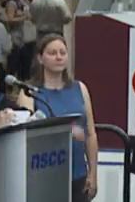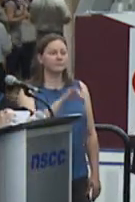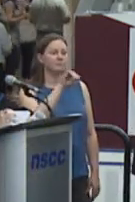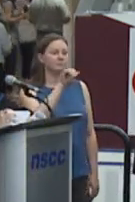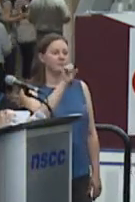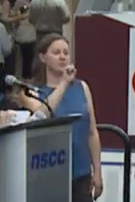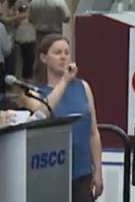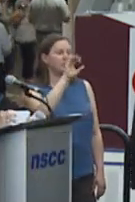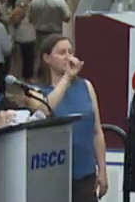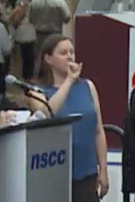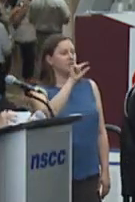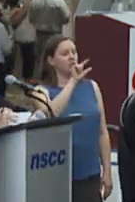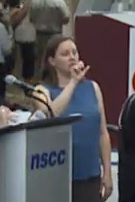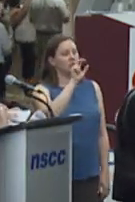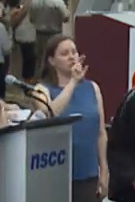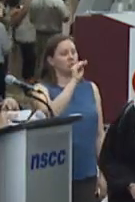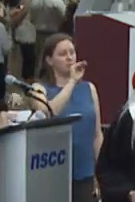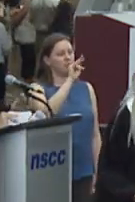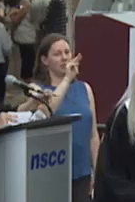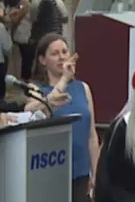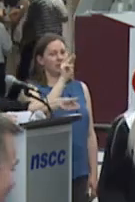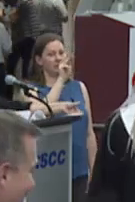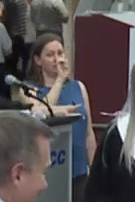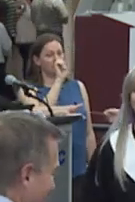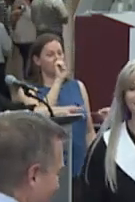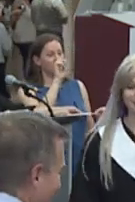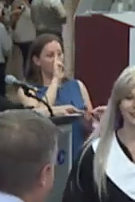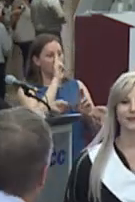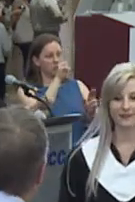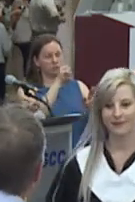Jessica Germain with honors.